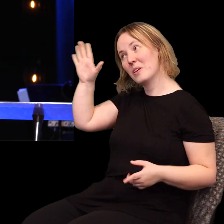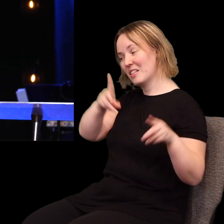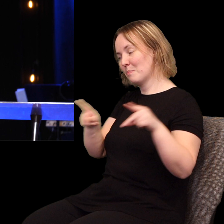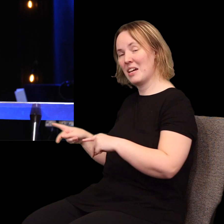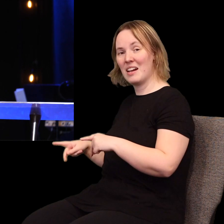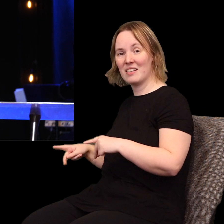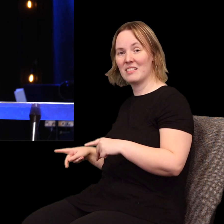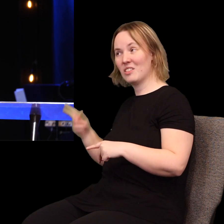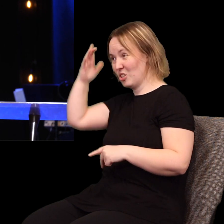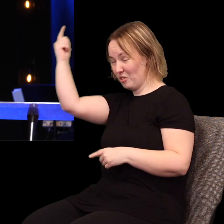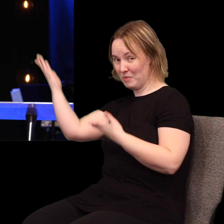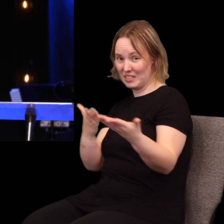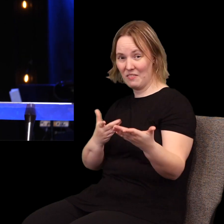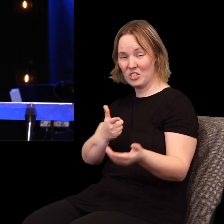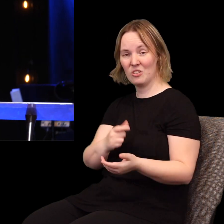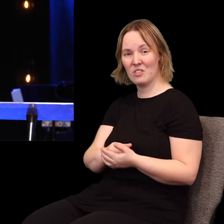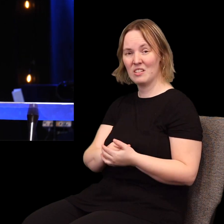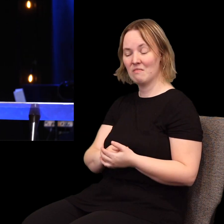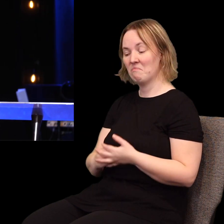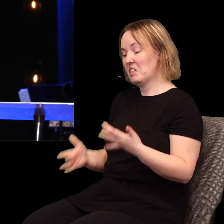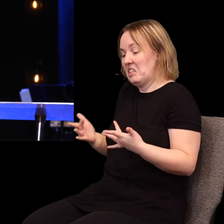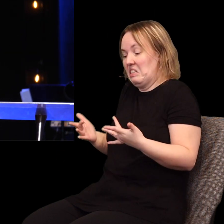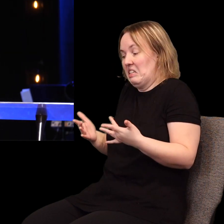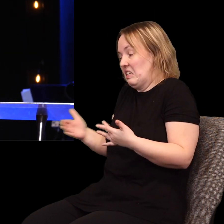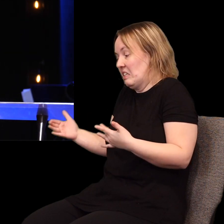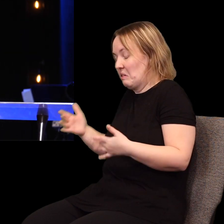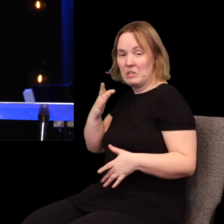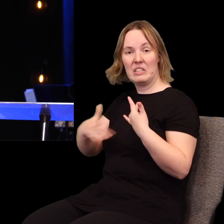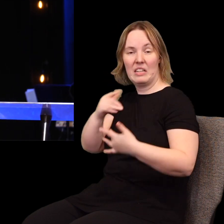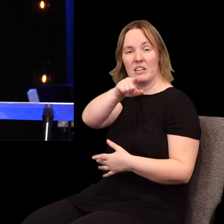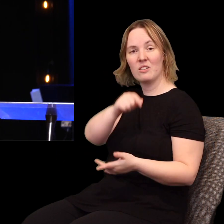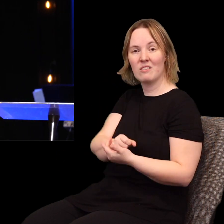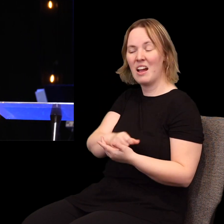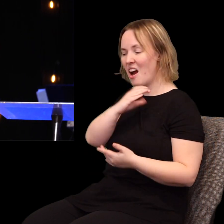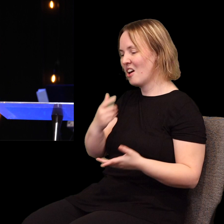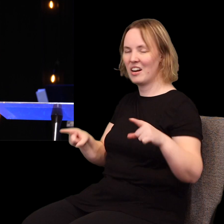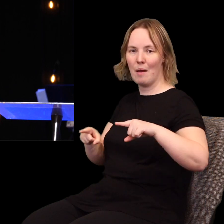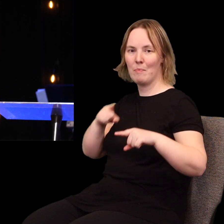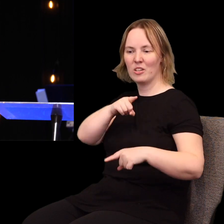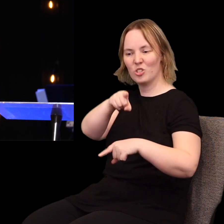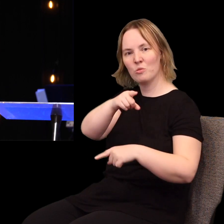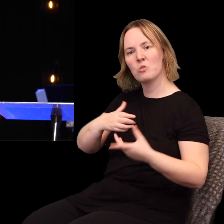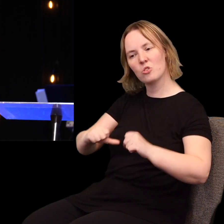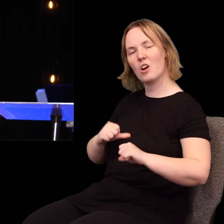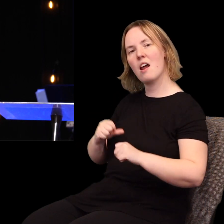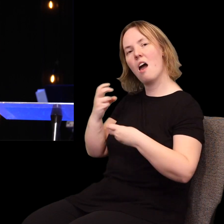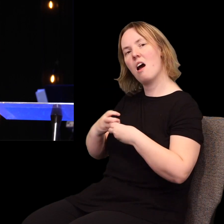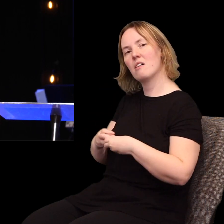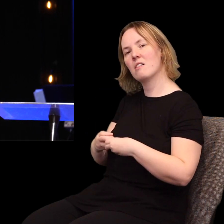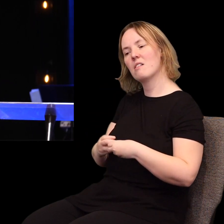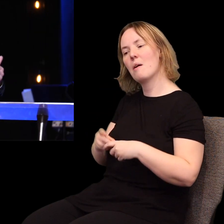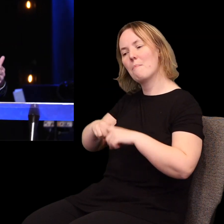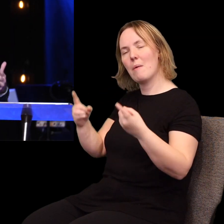you, you've got to understand the things, the dreams I've given to you, the things that I want to awaken in you, they're not going to happen by you just trying harder.